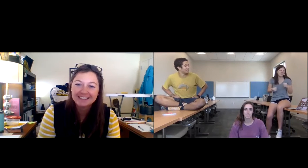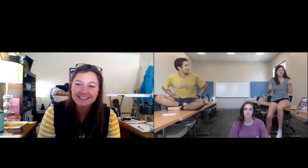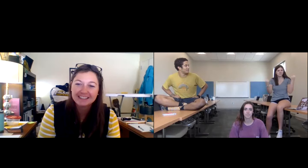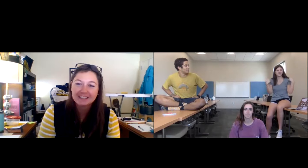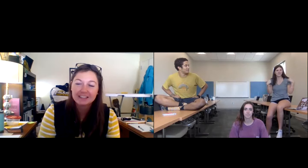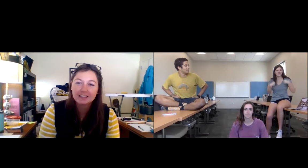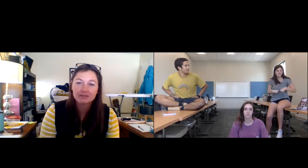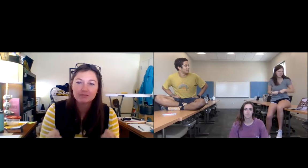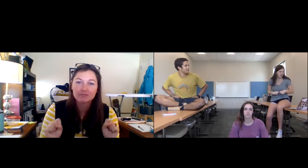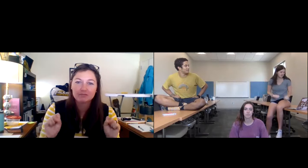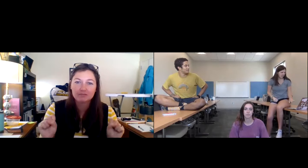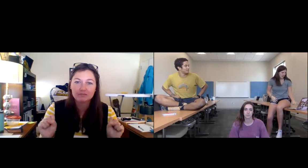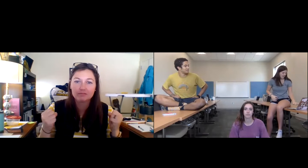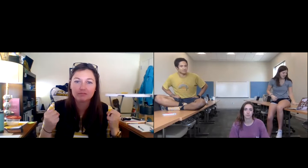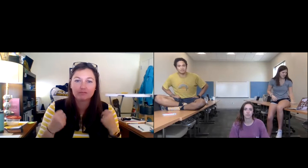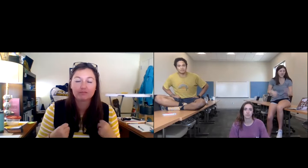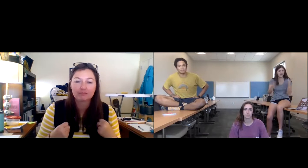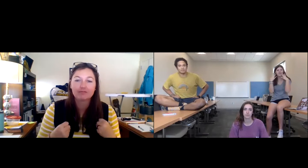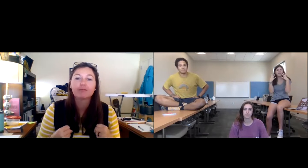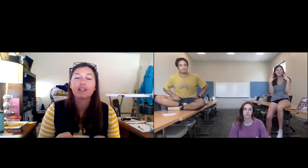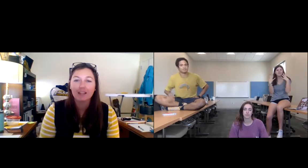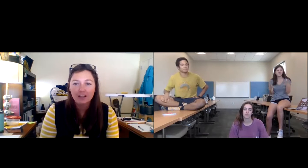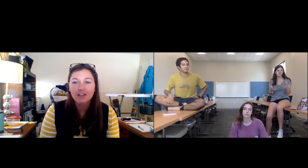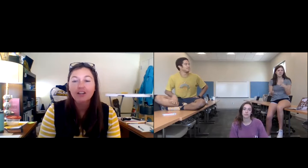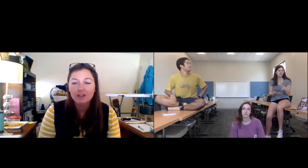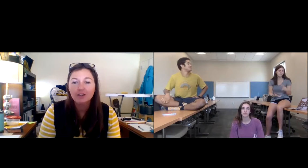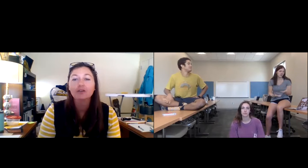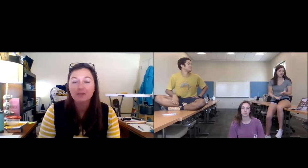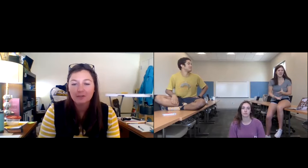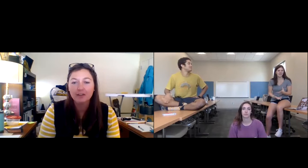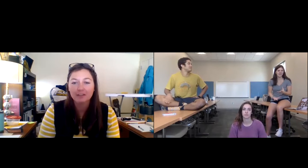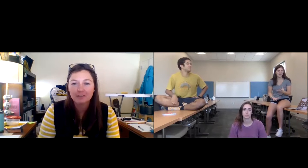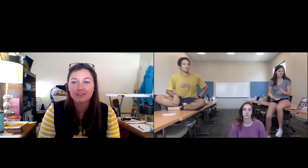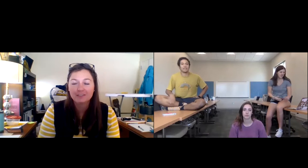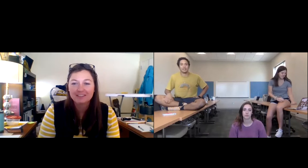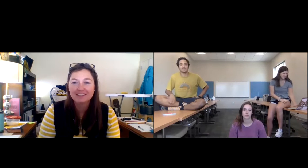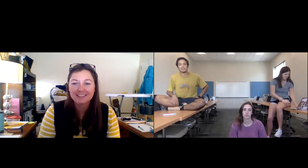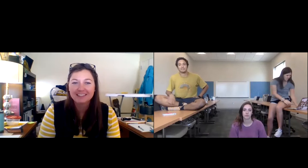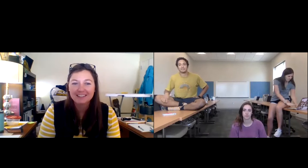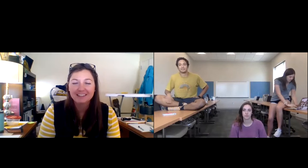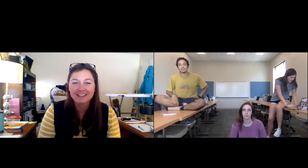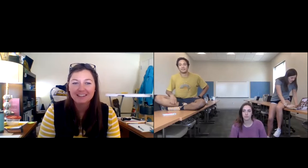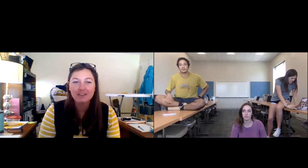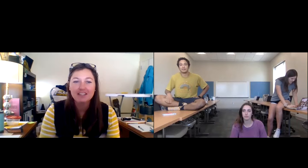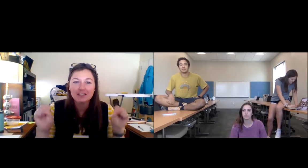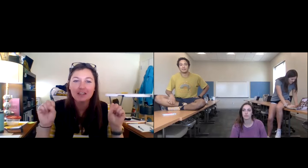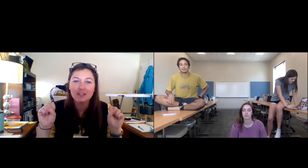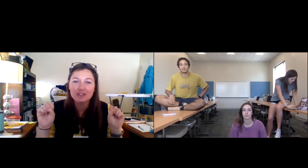that's what you specify that's a sweater, which is kind of nice because it's very visual. So it's Okay. Yeah. Yeah, that makes sense. I mean, using